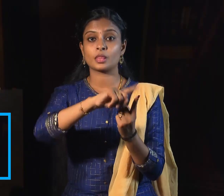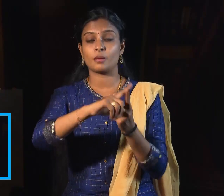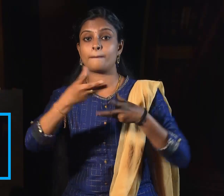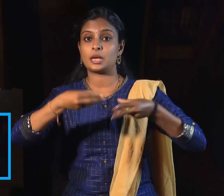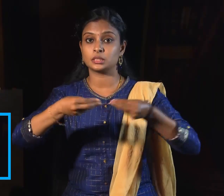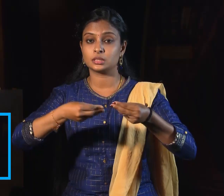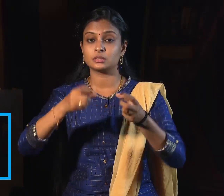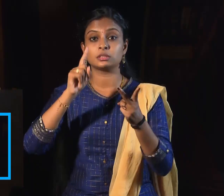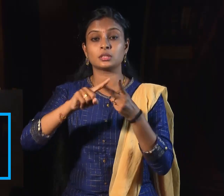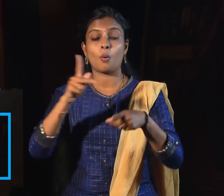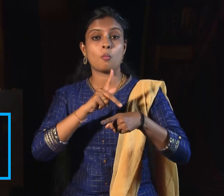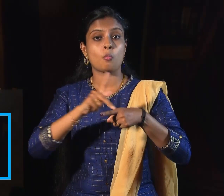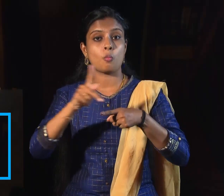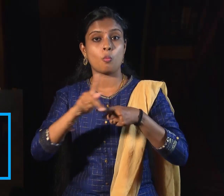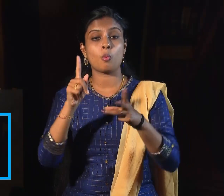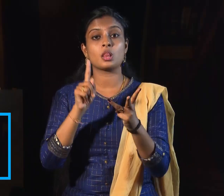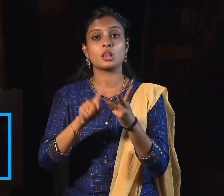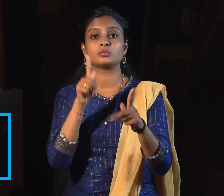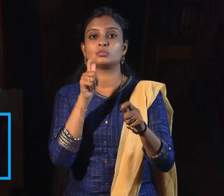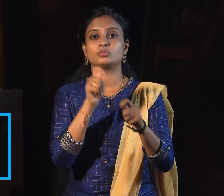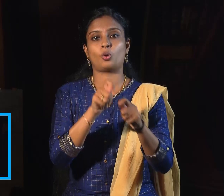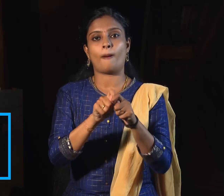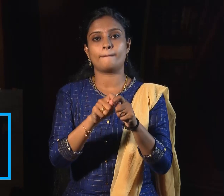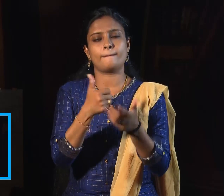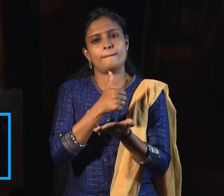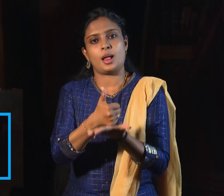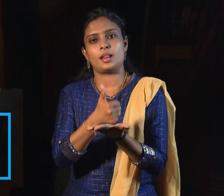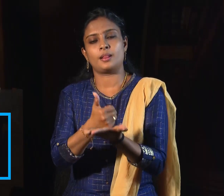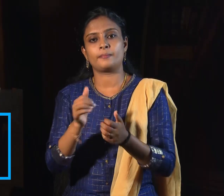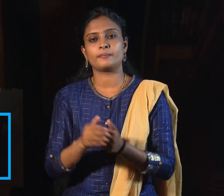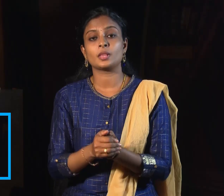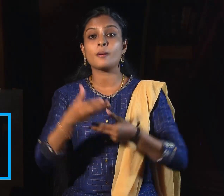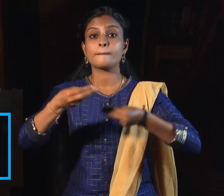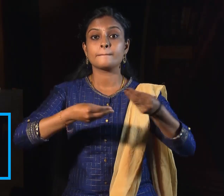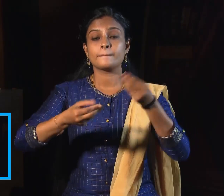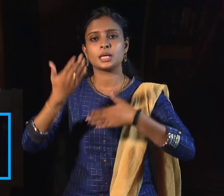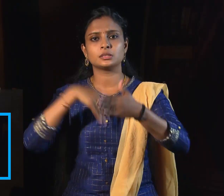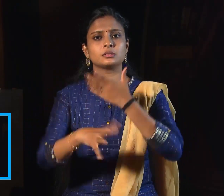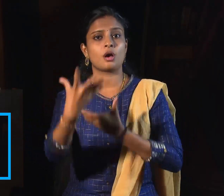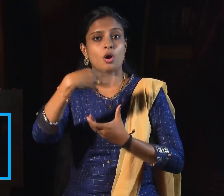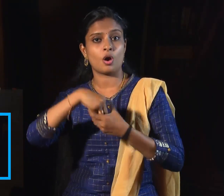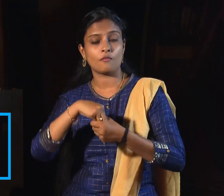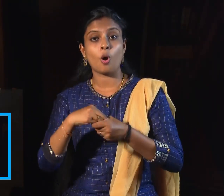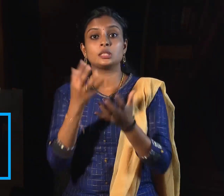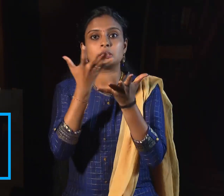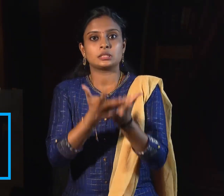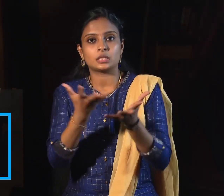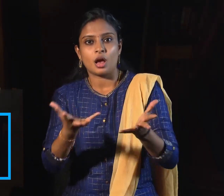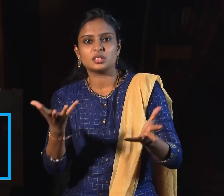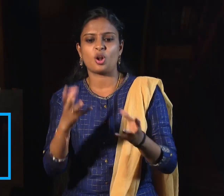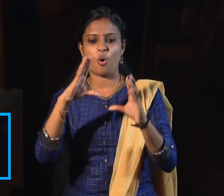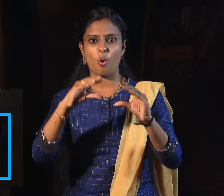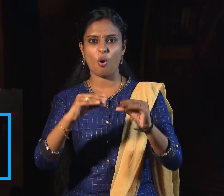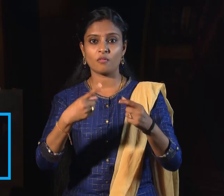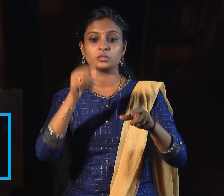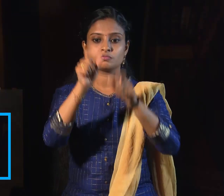business, profession, and employment or service. Business activity involves the allocation of scarce